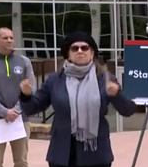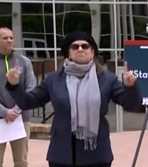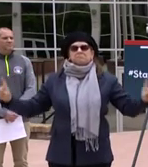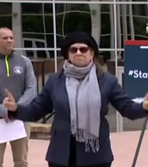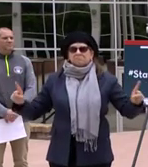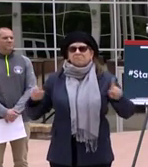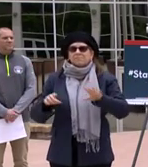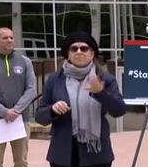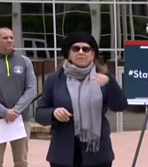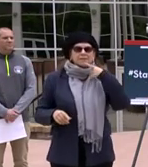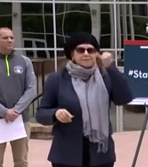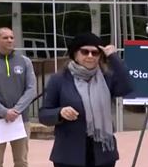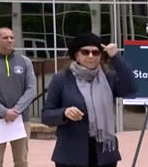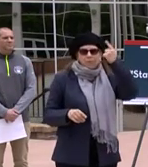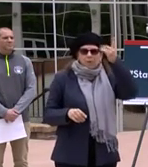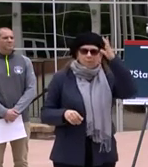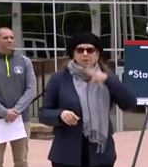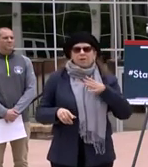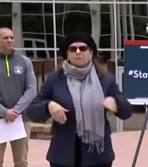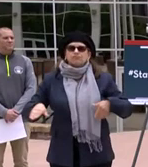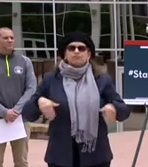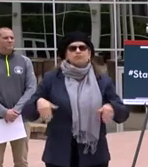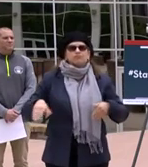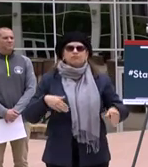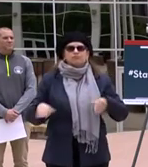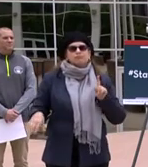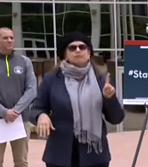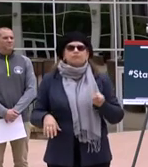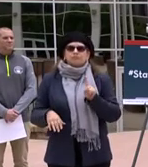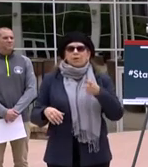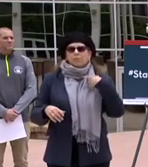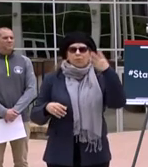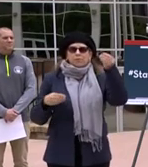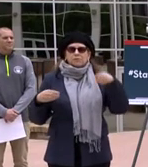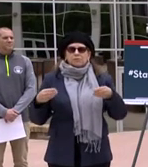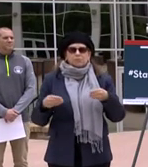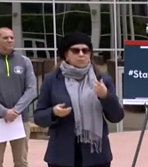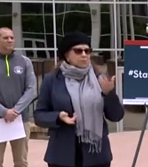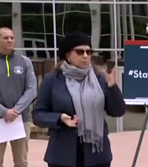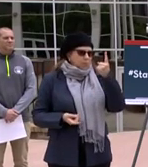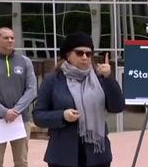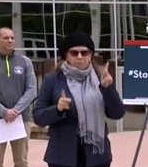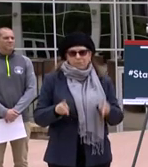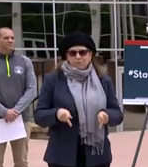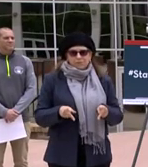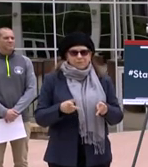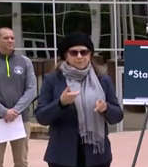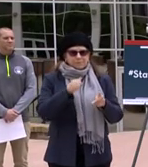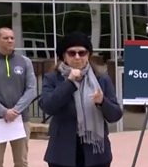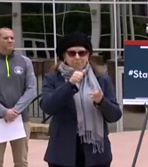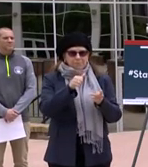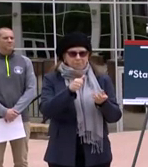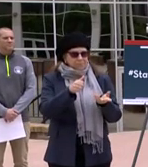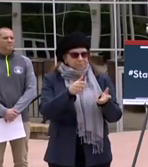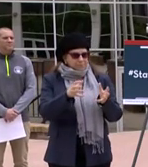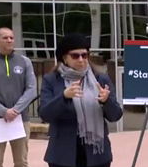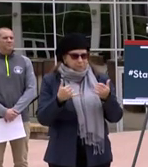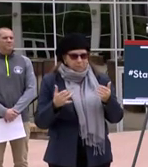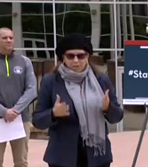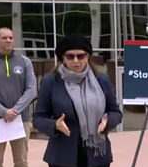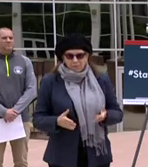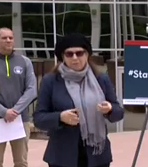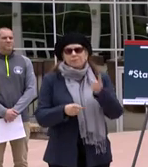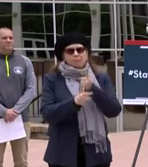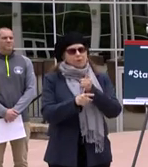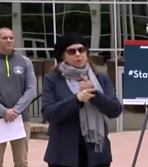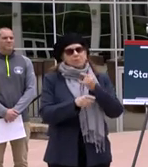were, I'm trying to think of an individual case is not playing pickup basketball. Right, I understand it, but I'm trying to find out a situation in